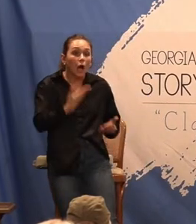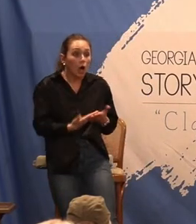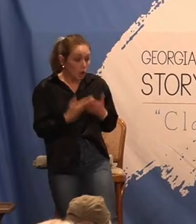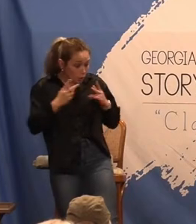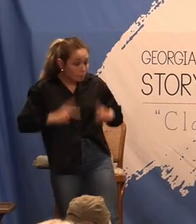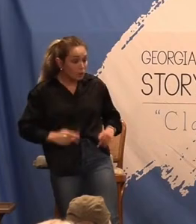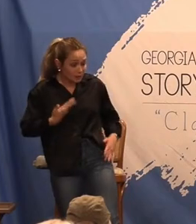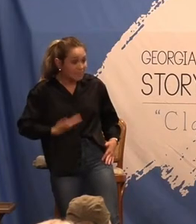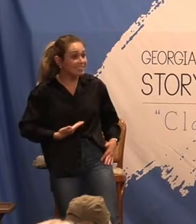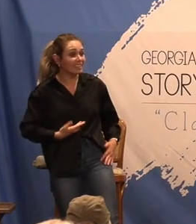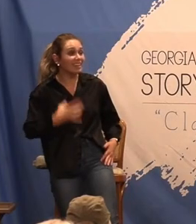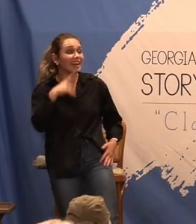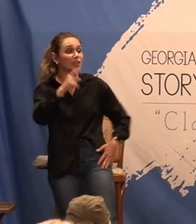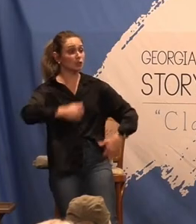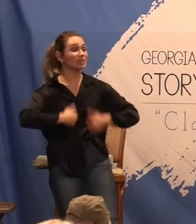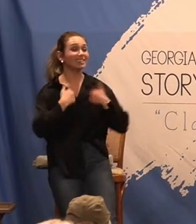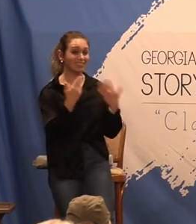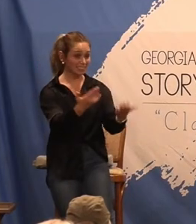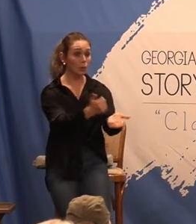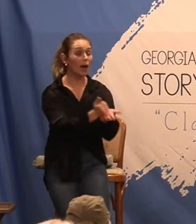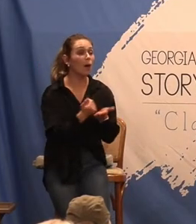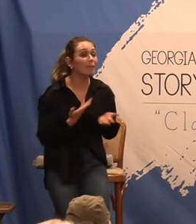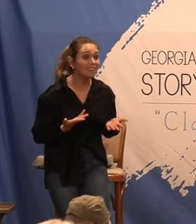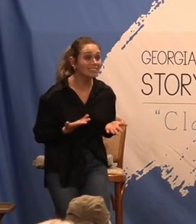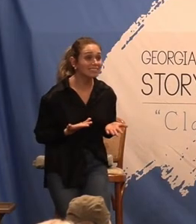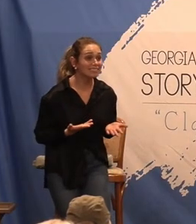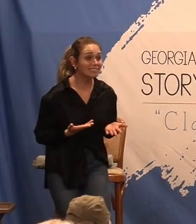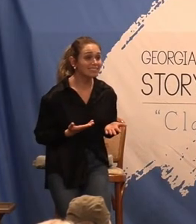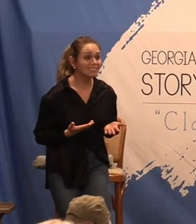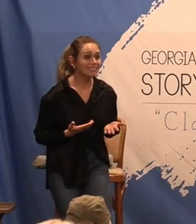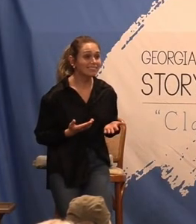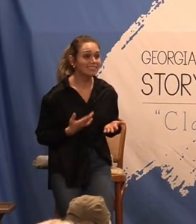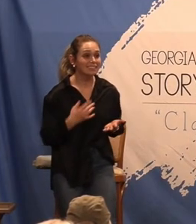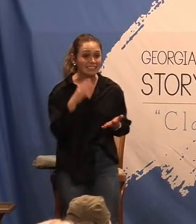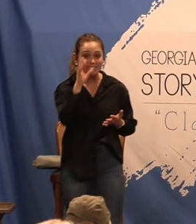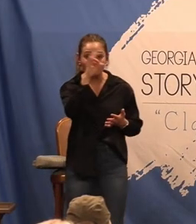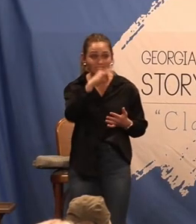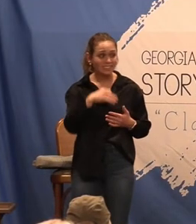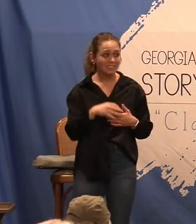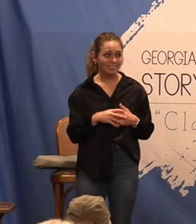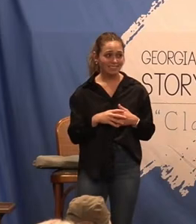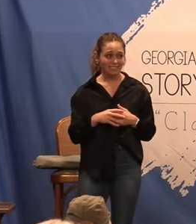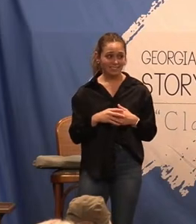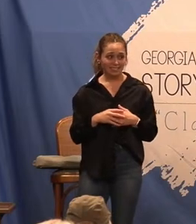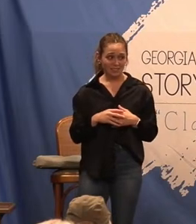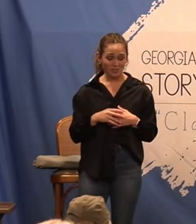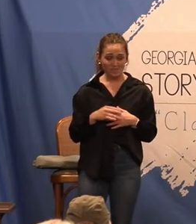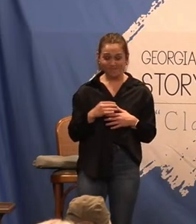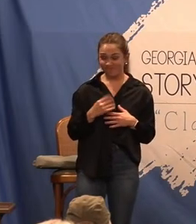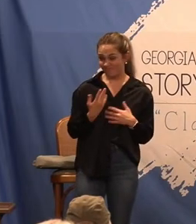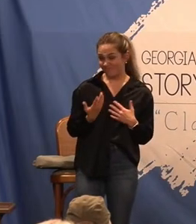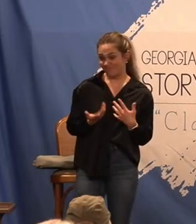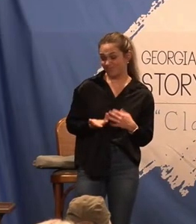and I deserve to live. What do you say? Will you help me, please? And Fox said,